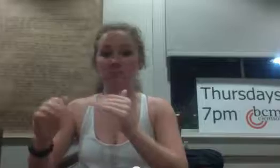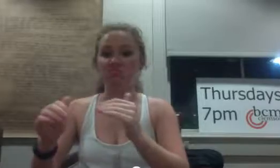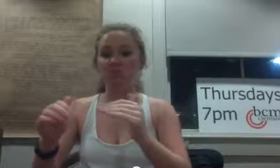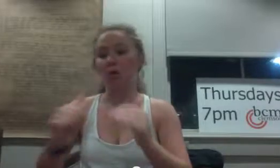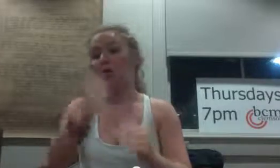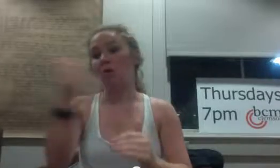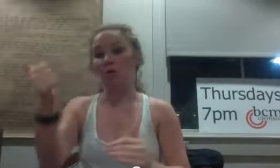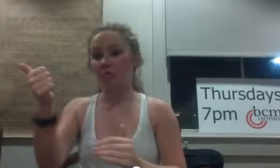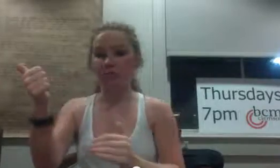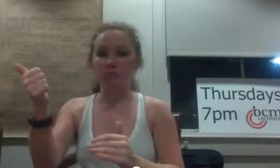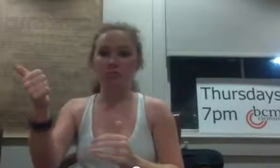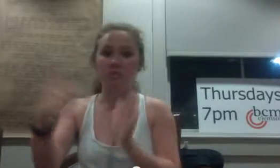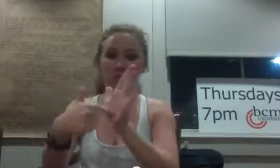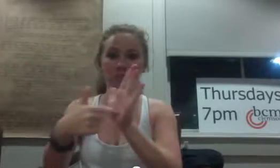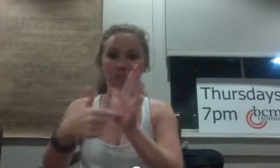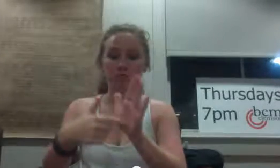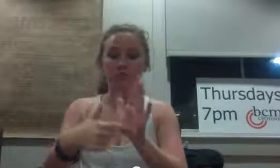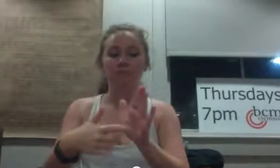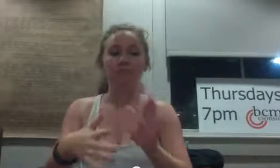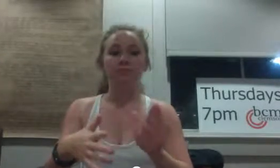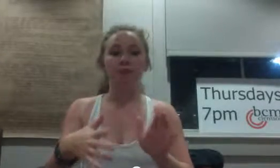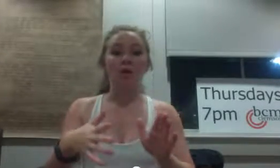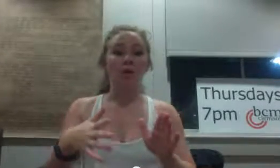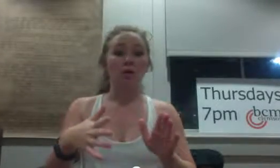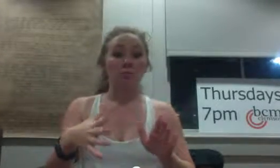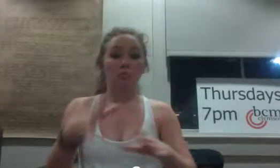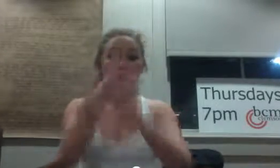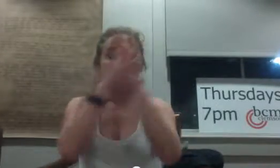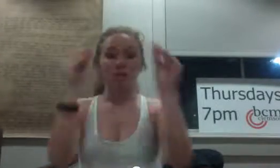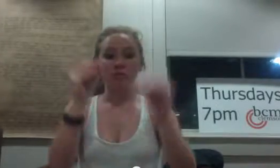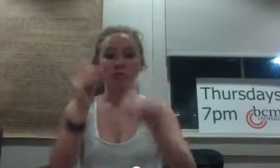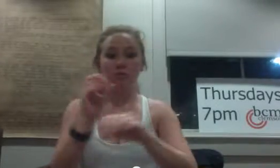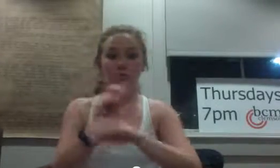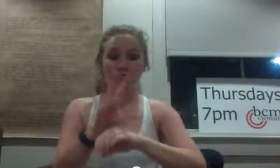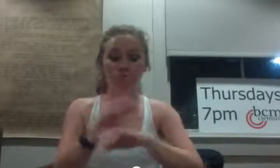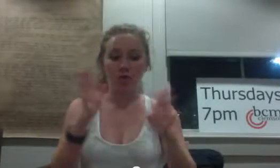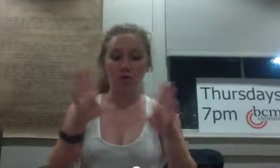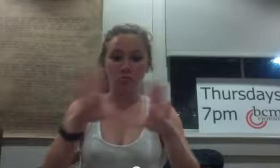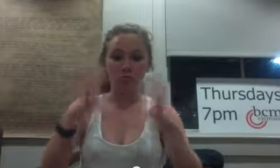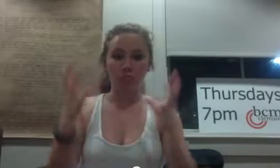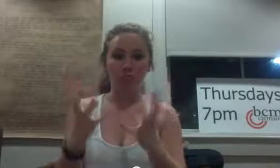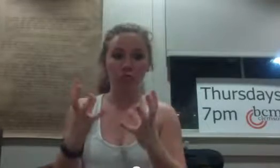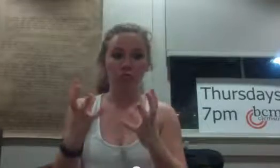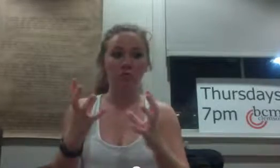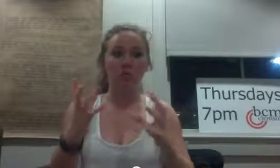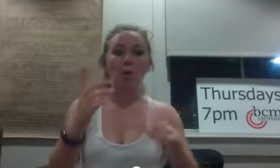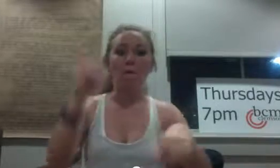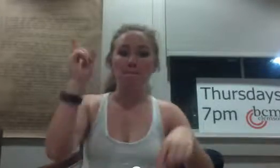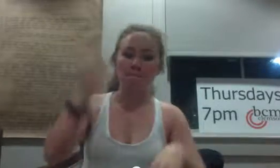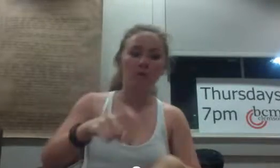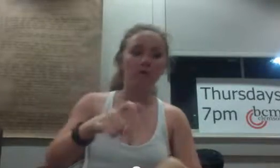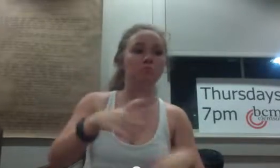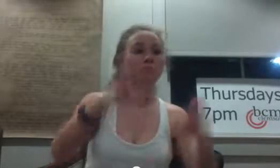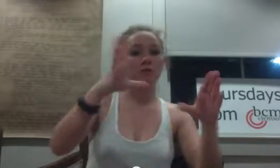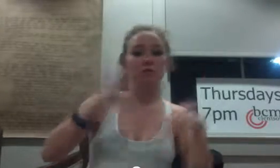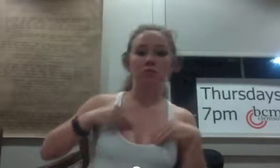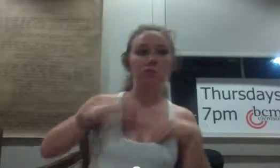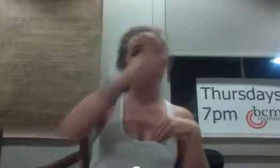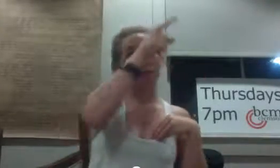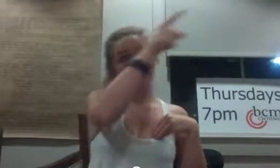With checks and balances, another example is the president's cabinet members